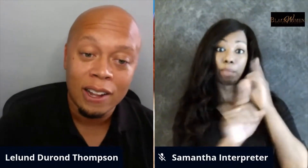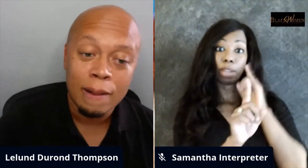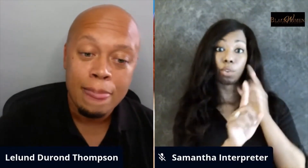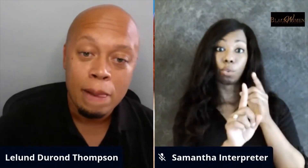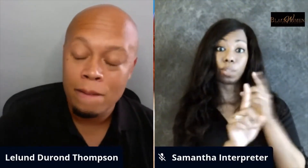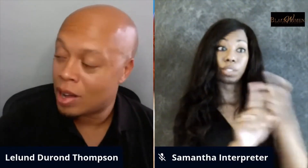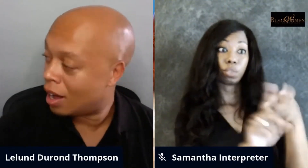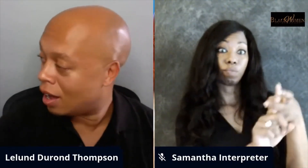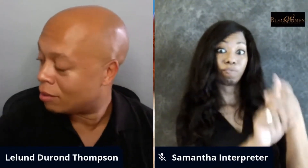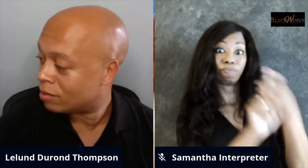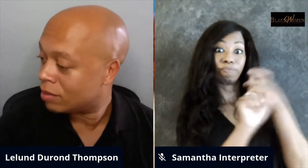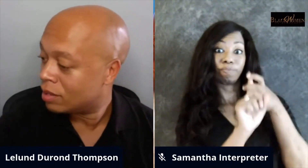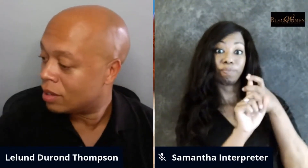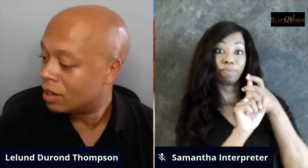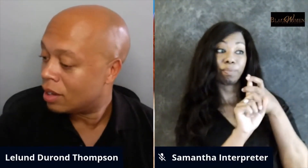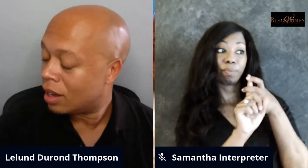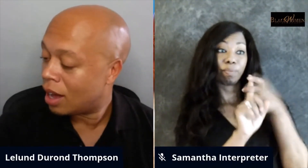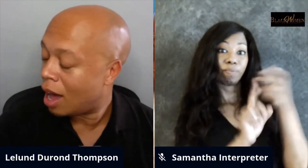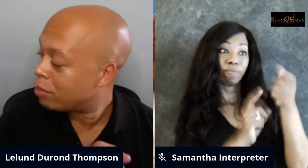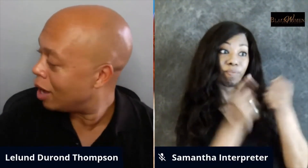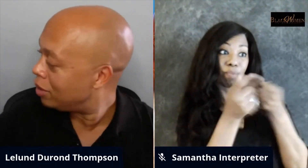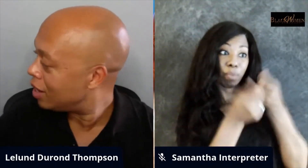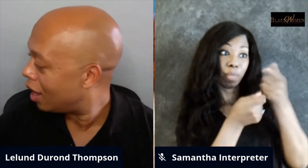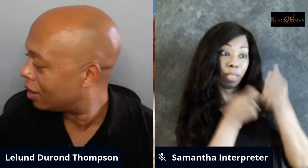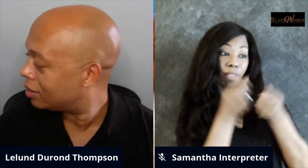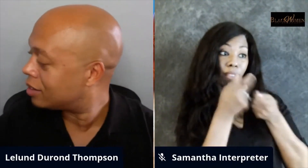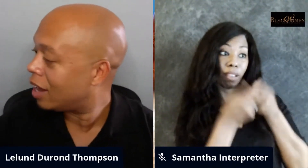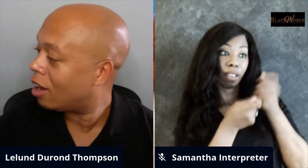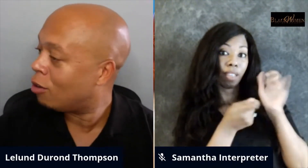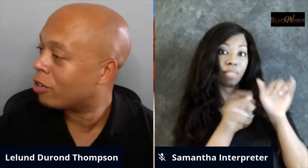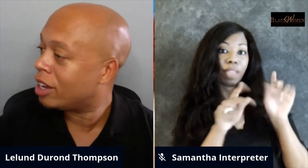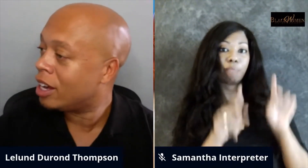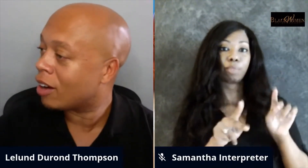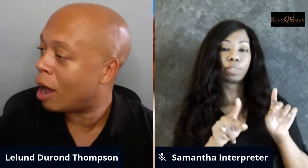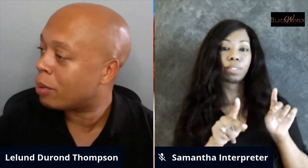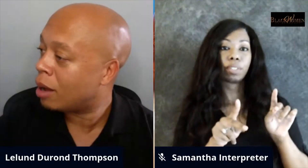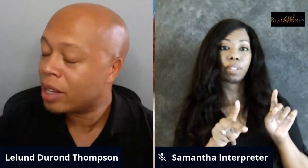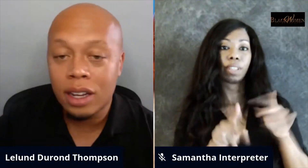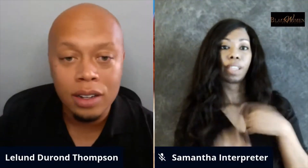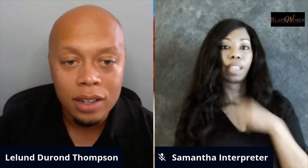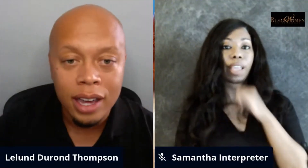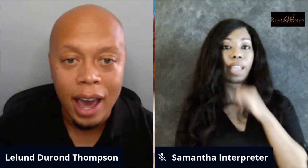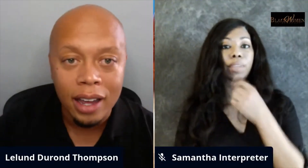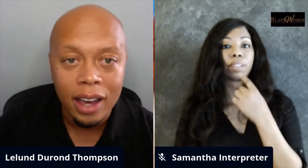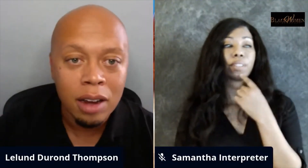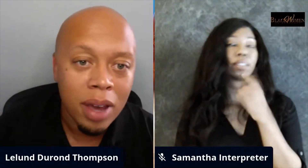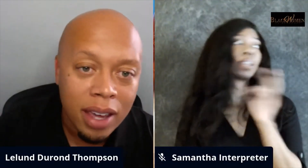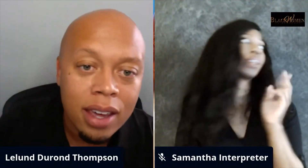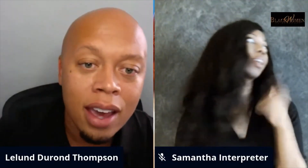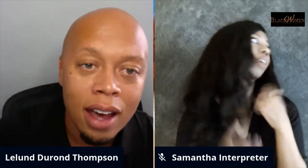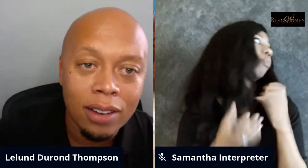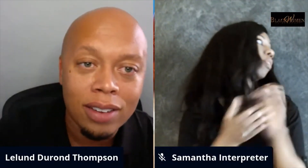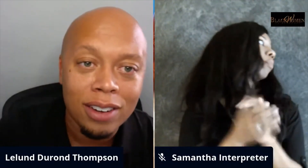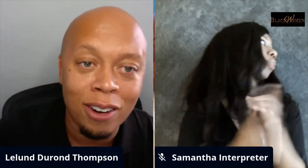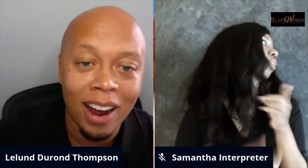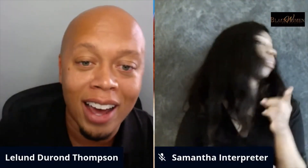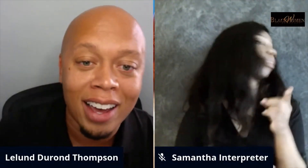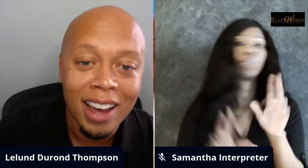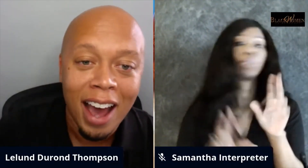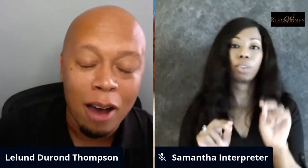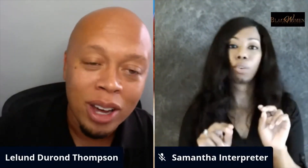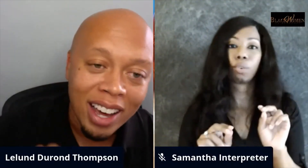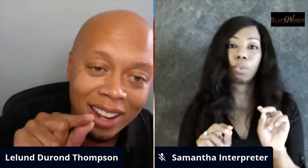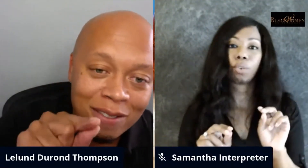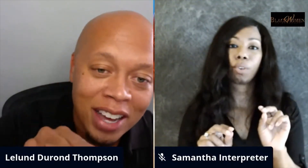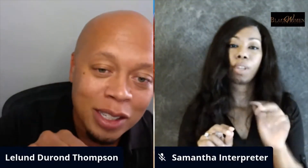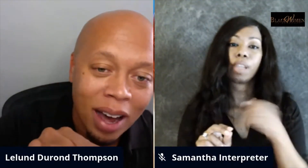in, I'm probably not going to say it over here. I'm probably going to look at it and make it count, right?